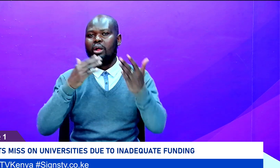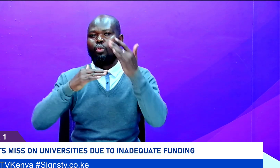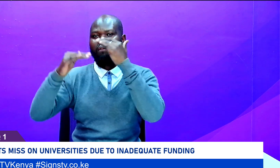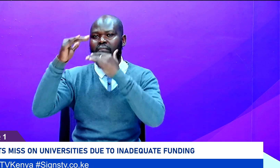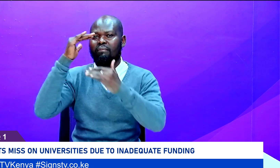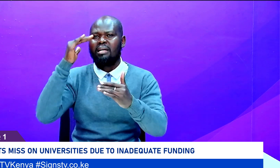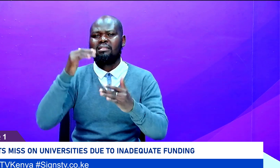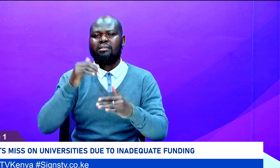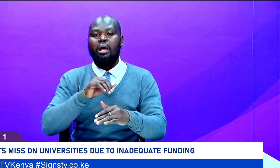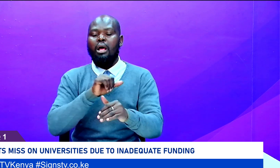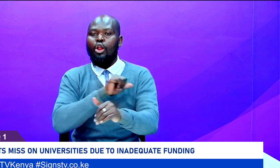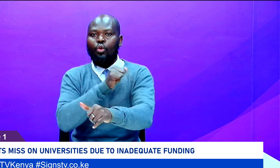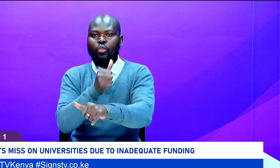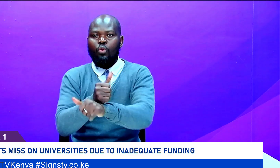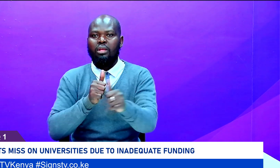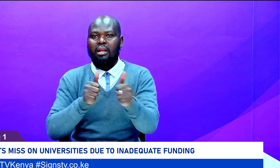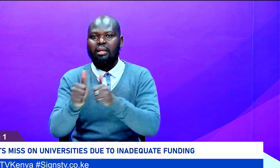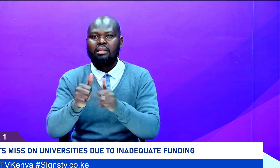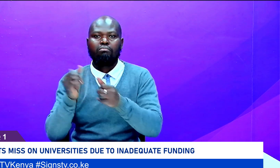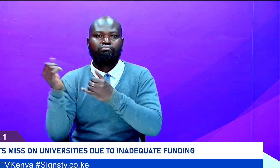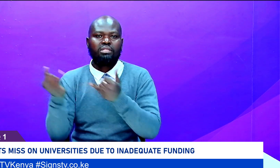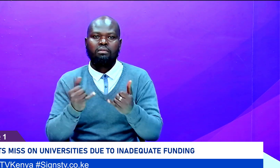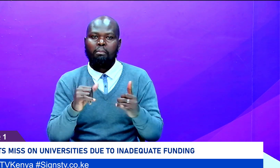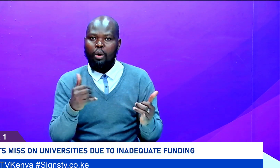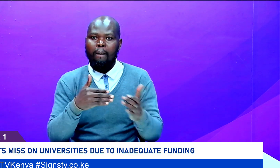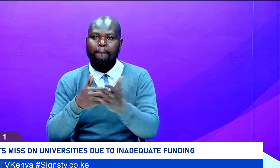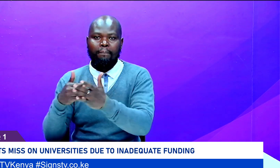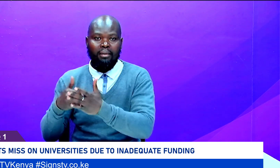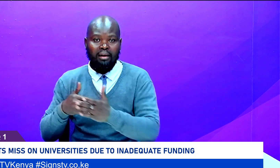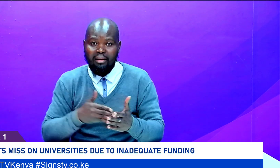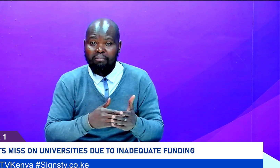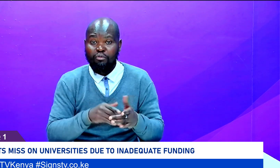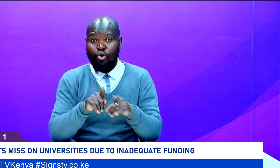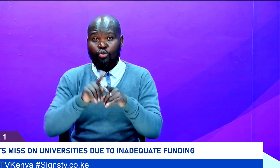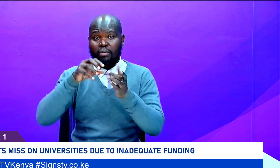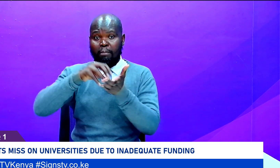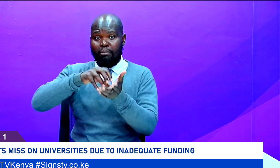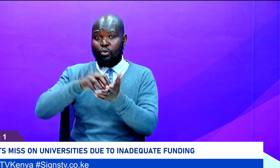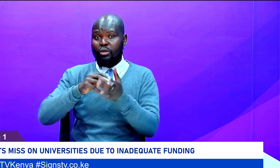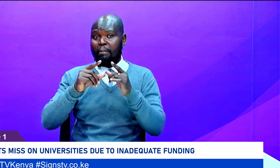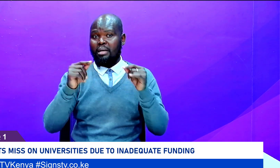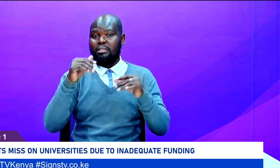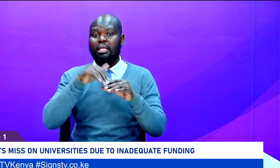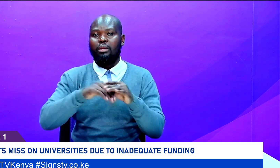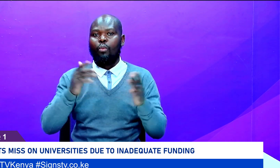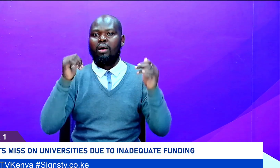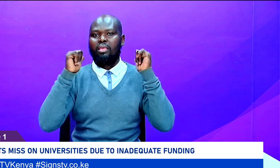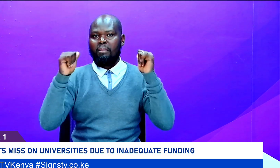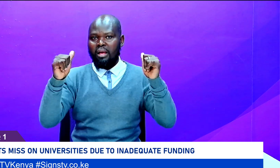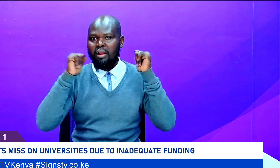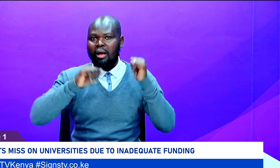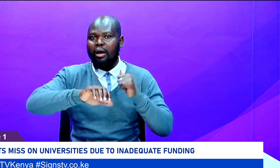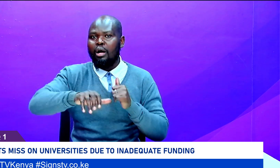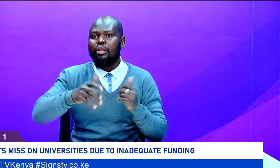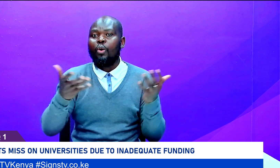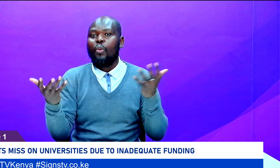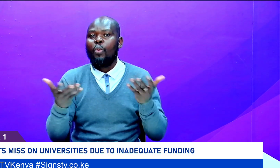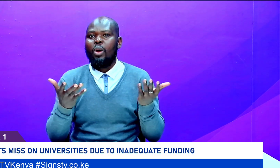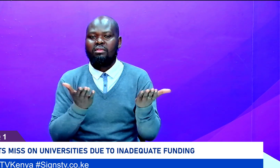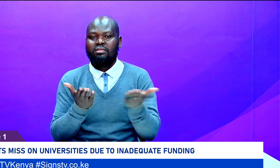The situation in Nyamira County, where several high-achieving students